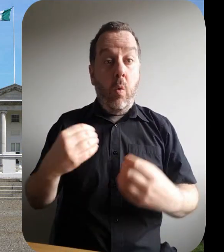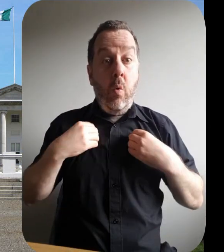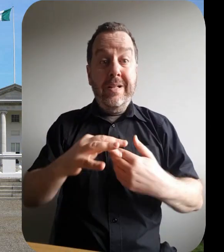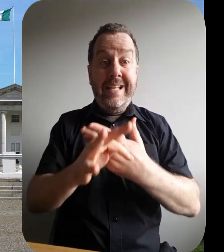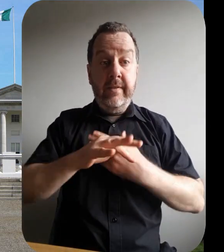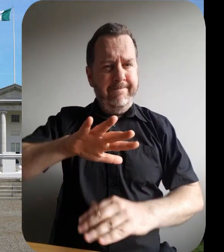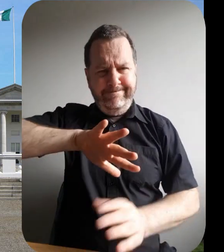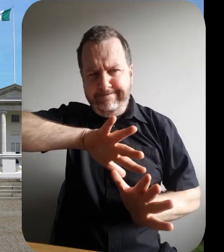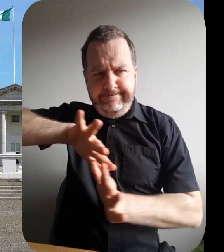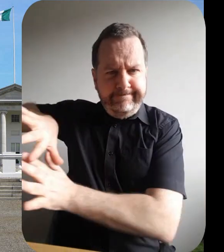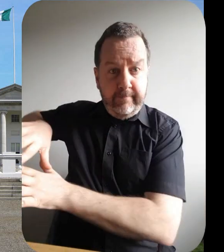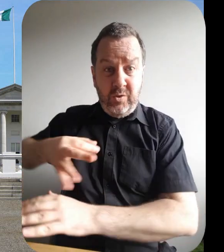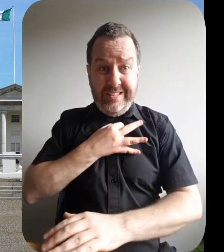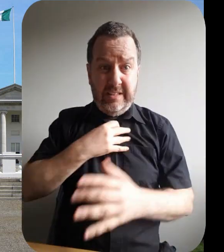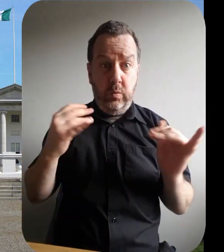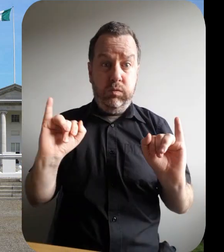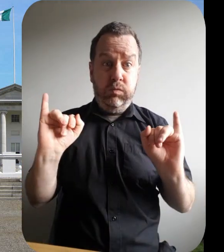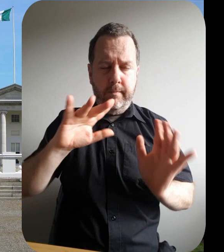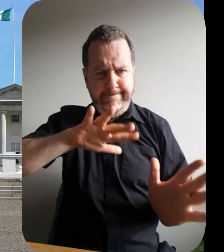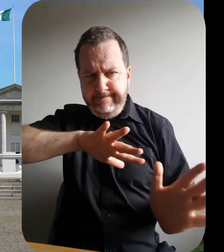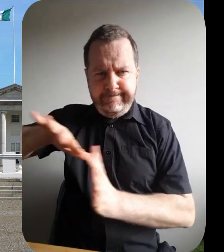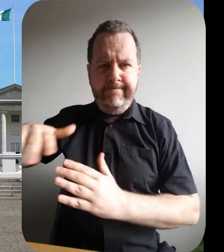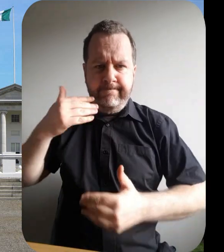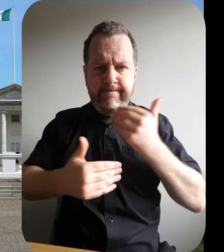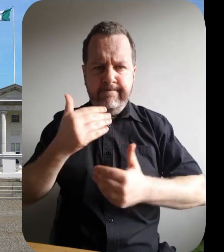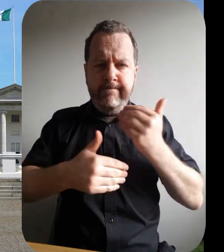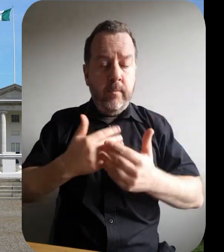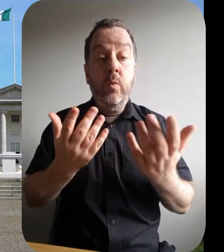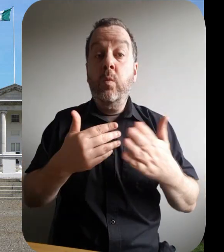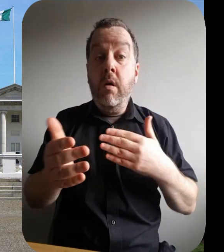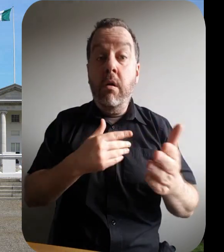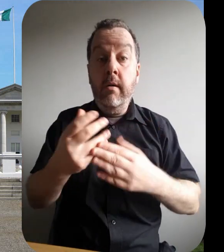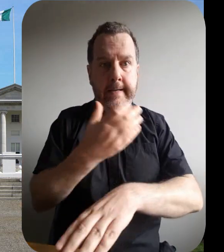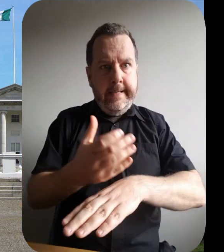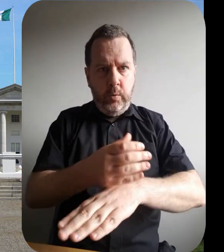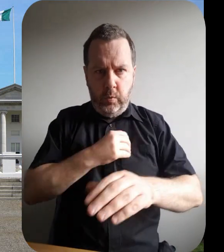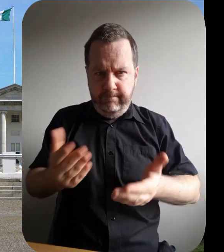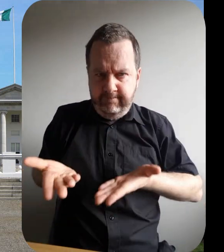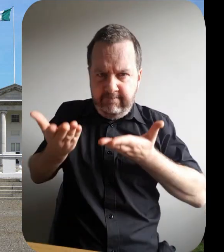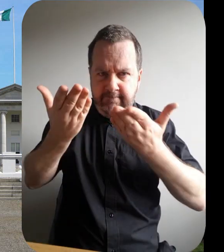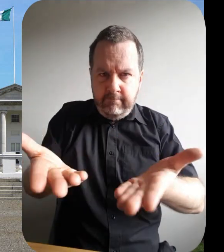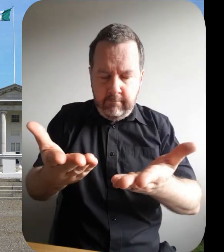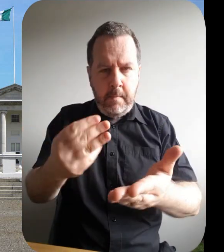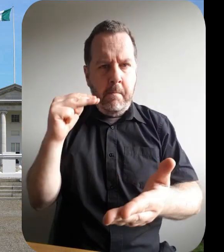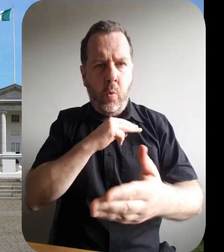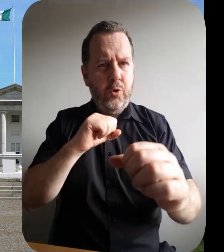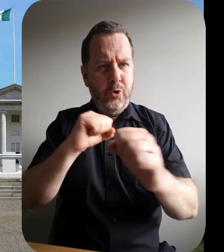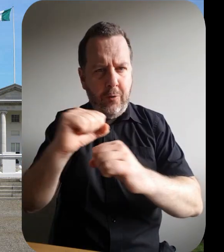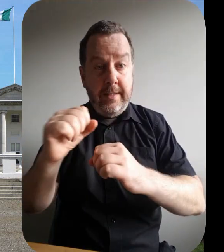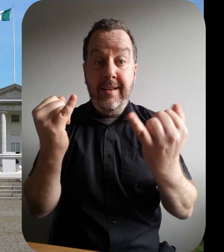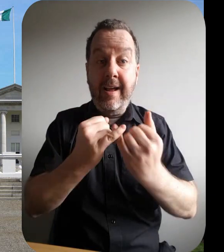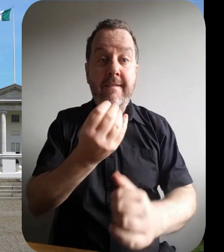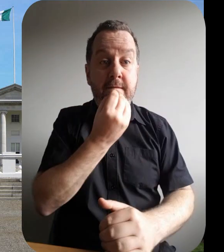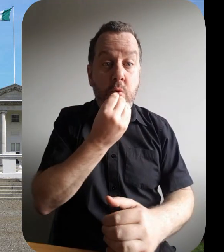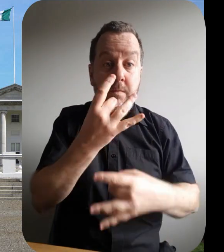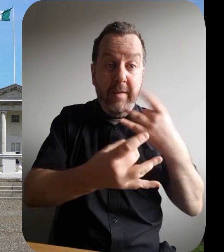risking their safety in order to ensure the continued delivery of necessary services.